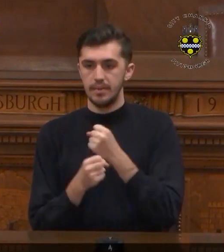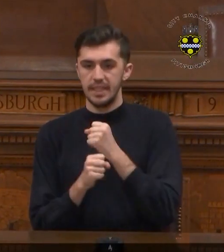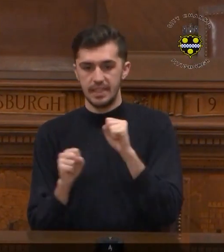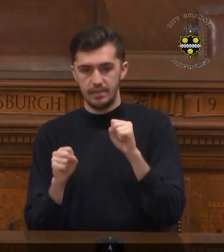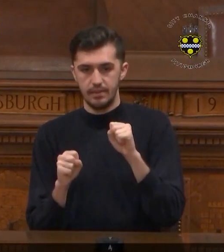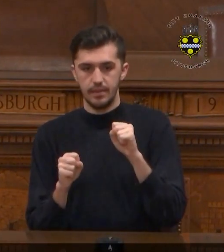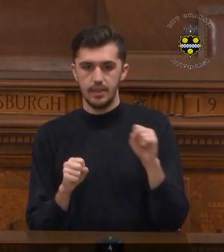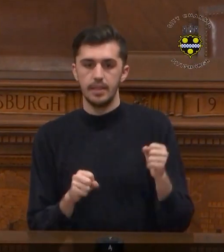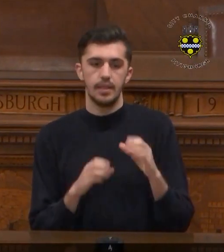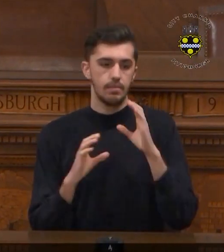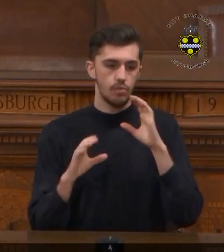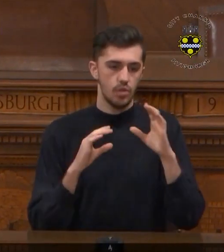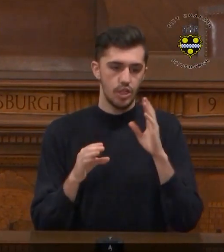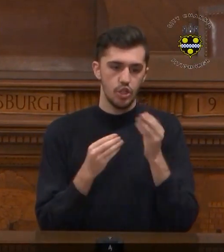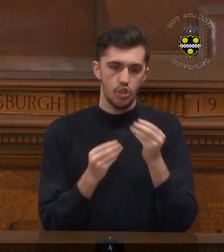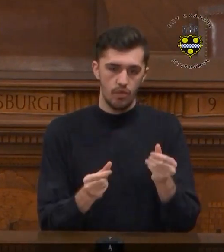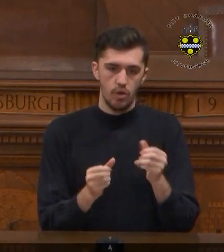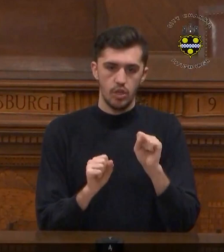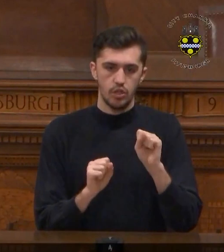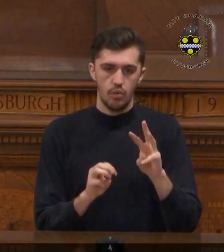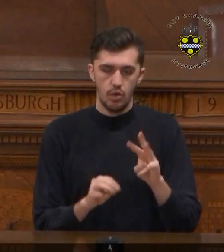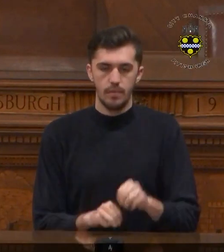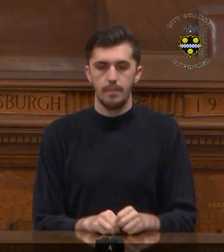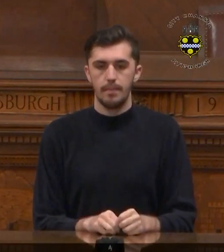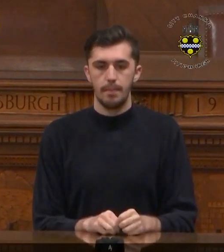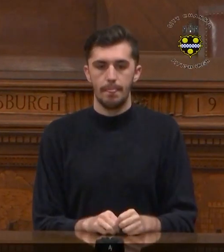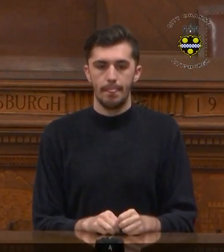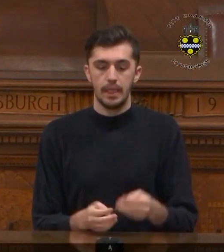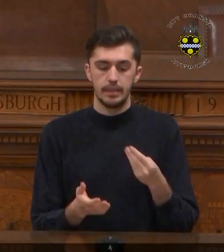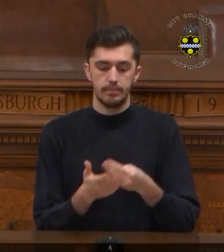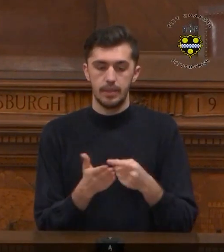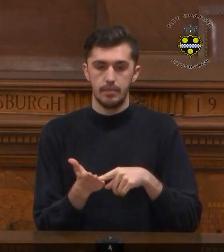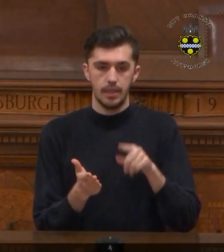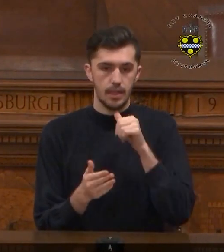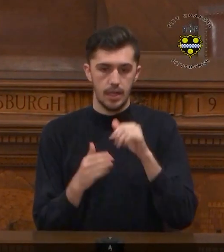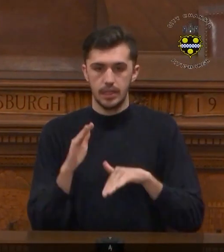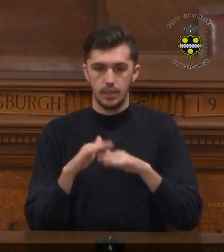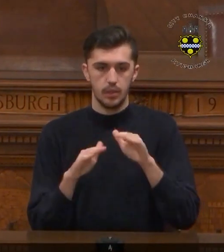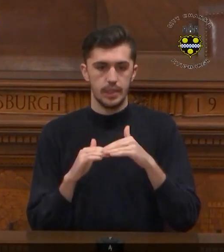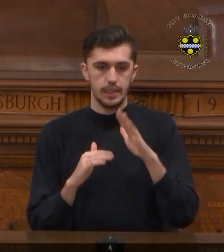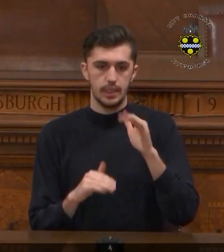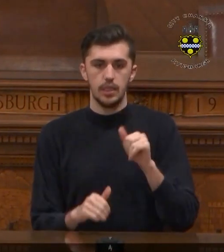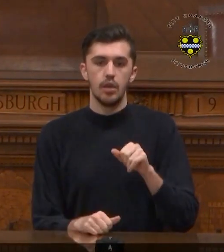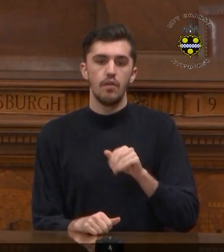communication software at a sum not to exceed